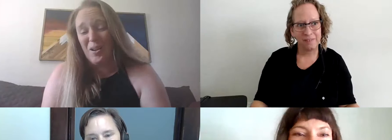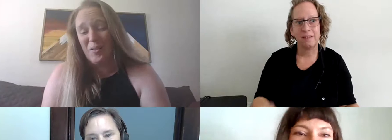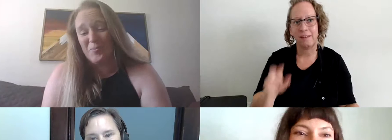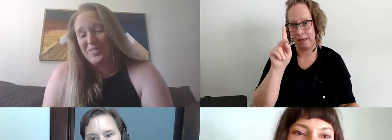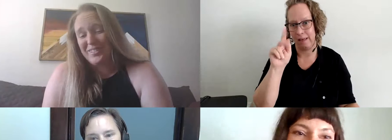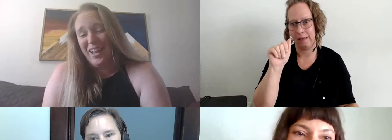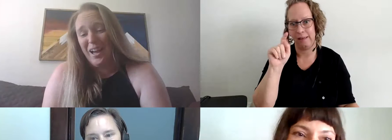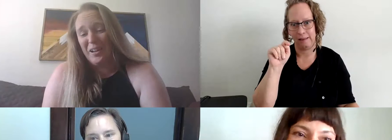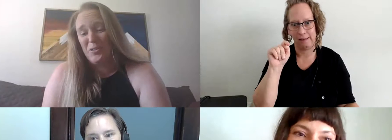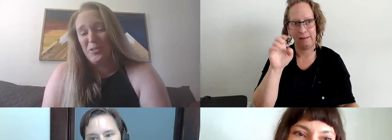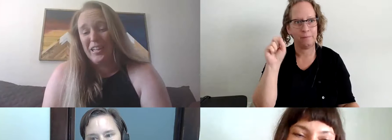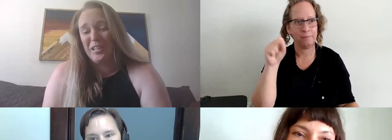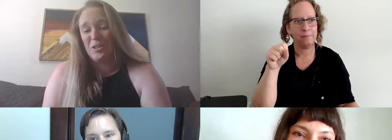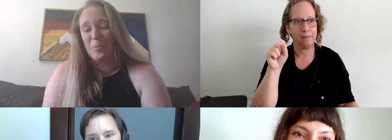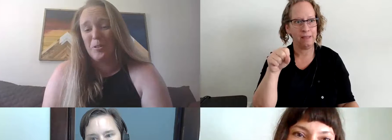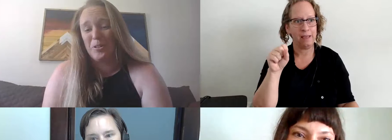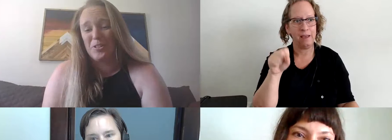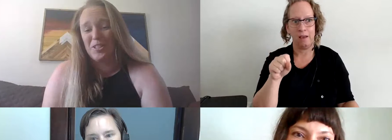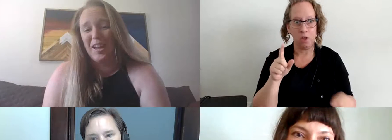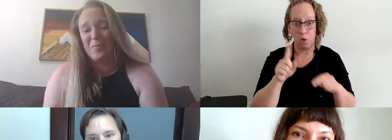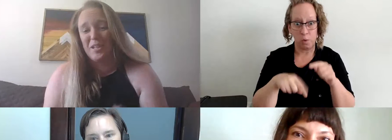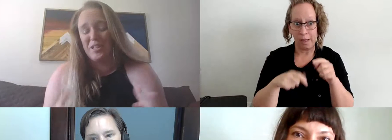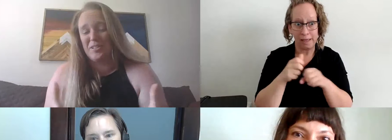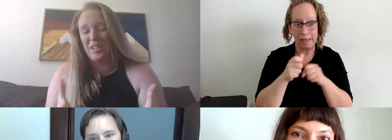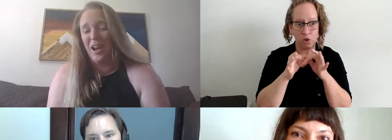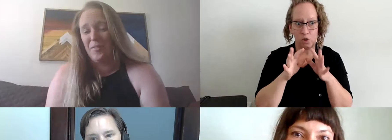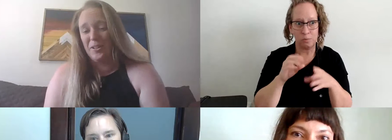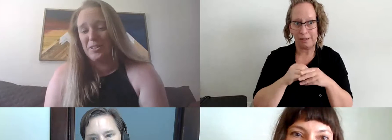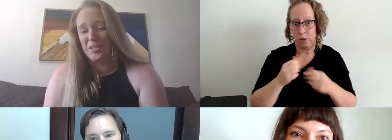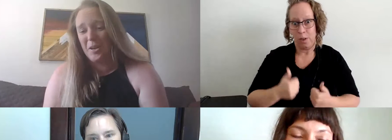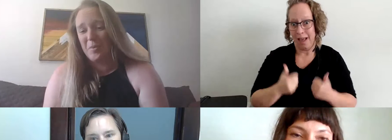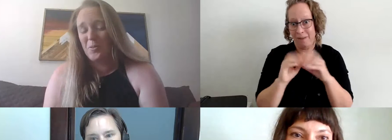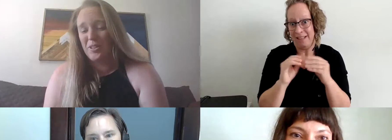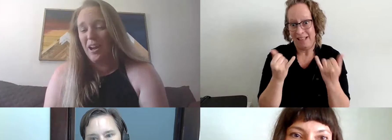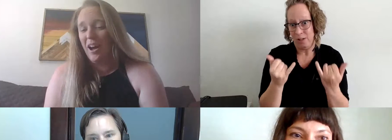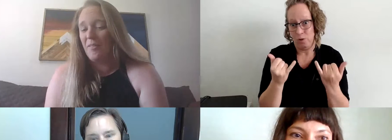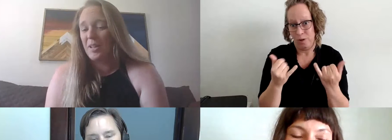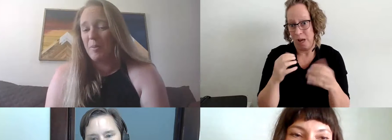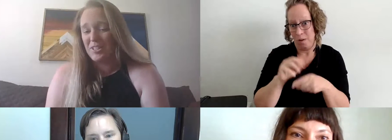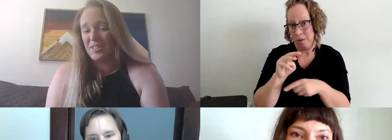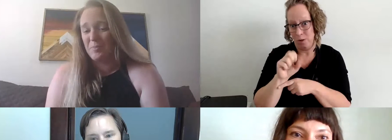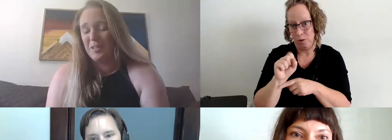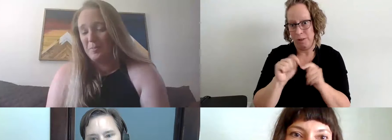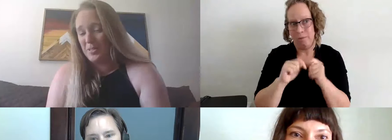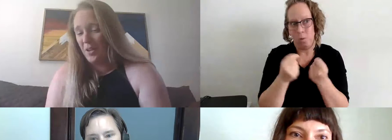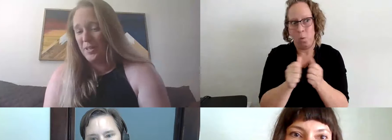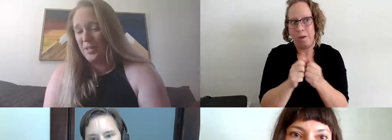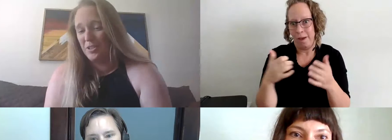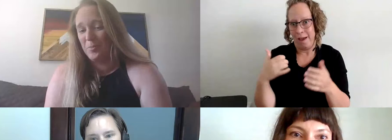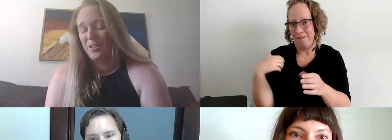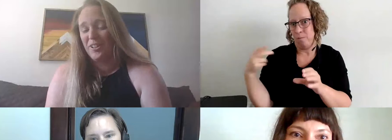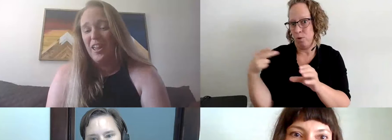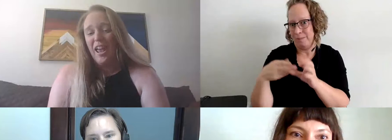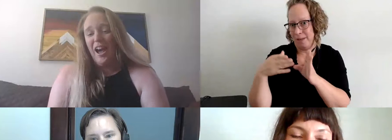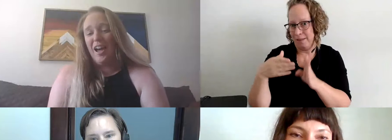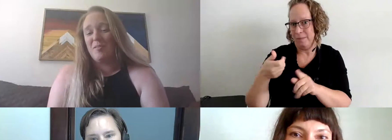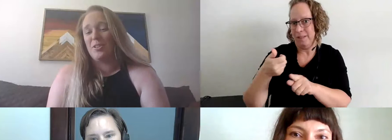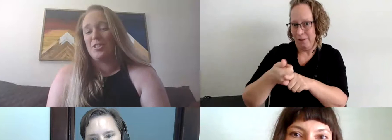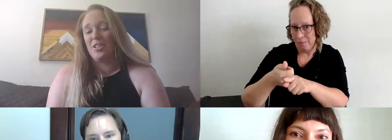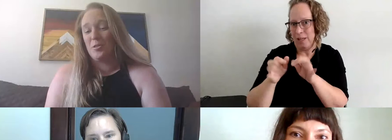Yes. Yeah, you can't get interpreters into live meetings like we have here in Teams without having a participant themselves be an